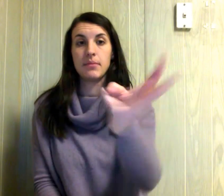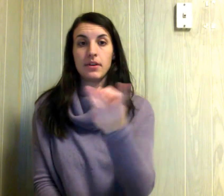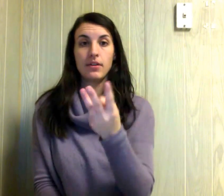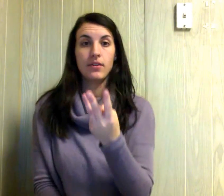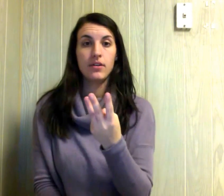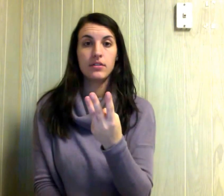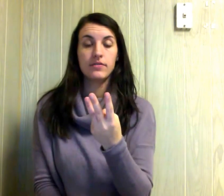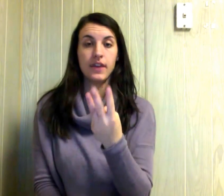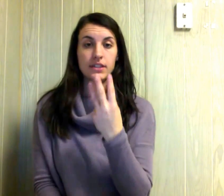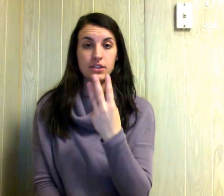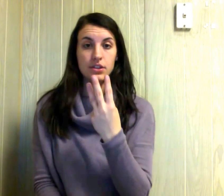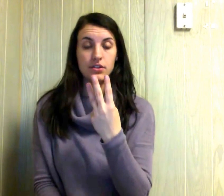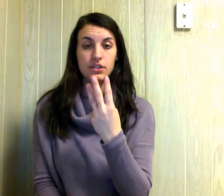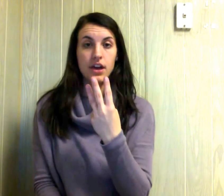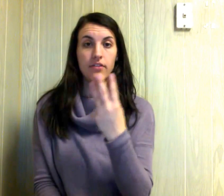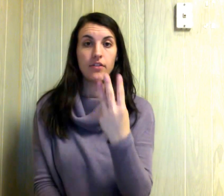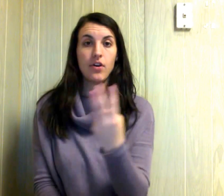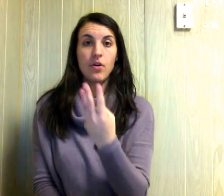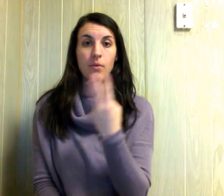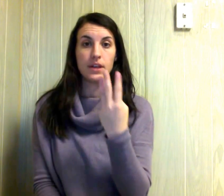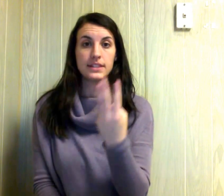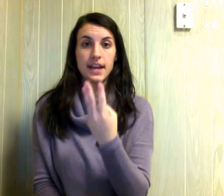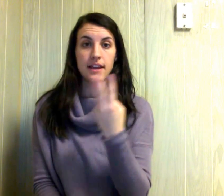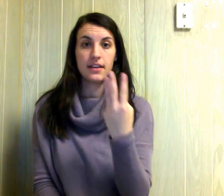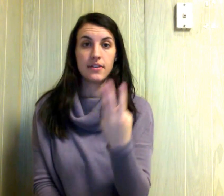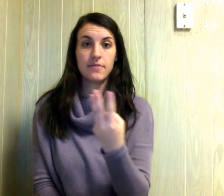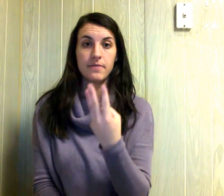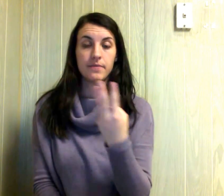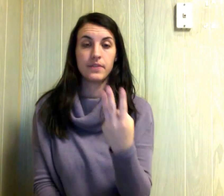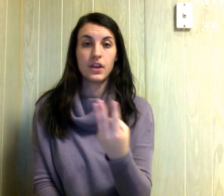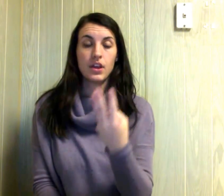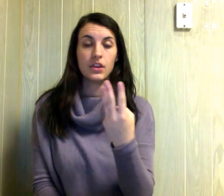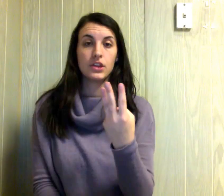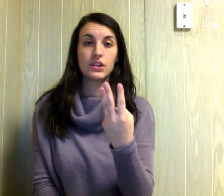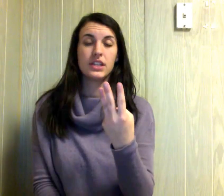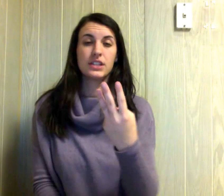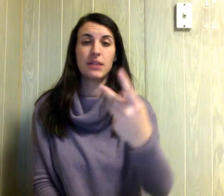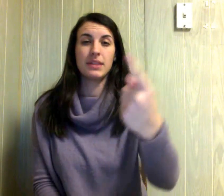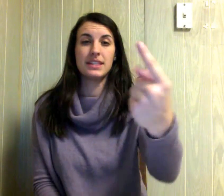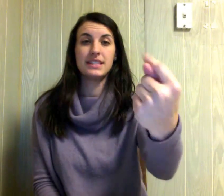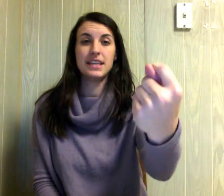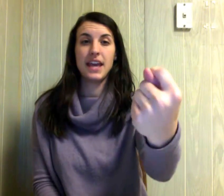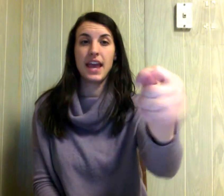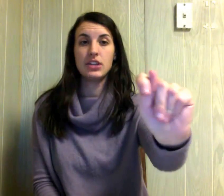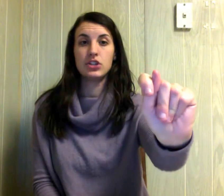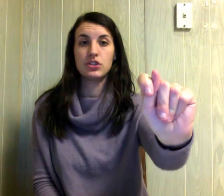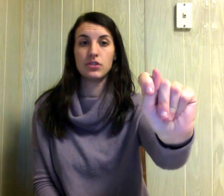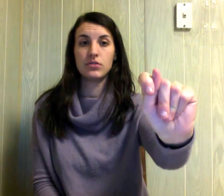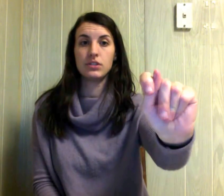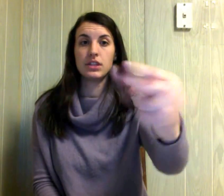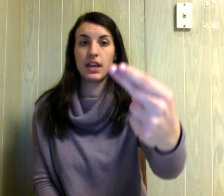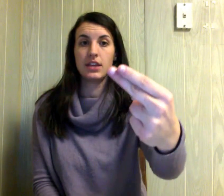W, face it to yourself. Wednesday. Thursday is going to be the TH, so TH.